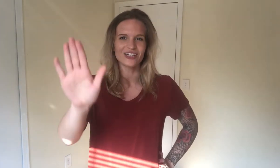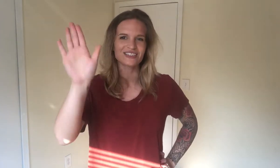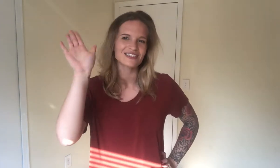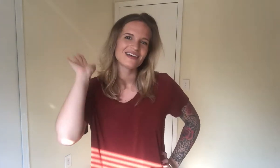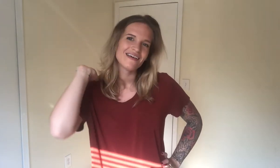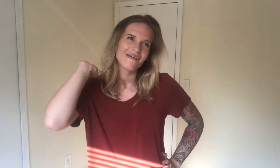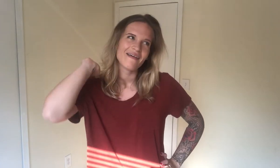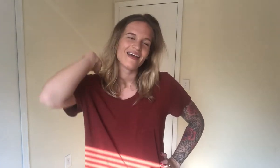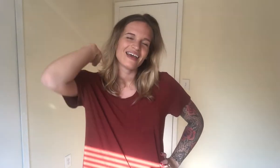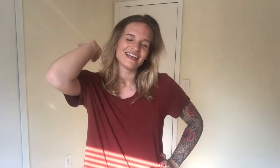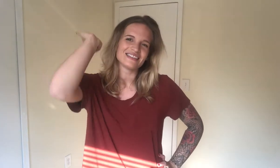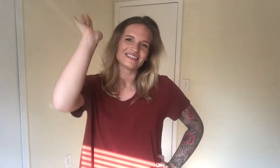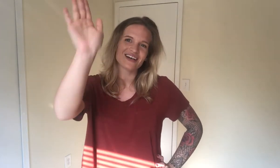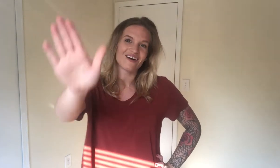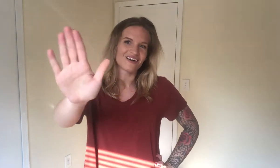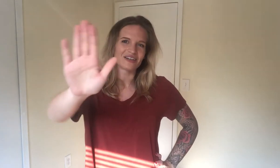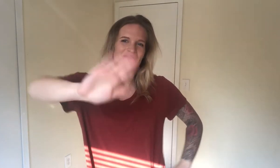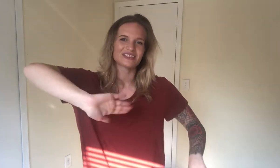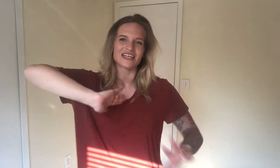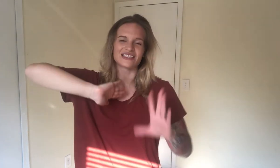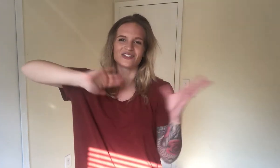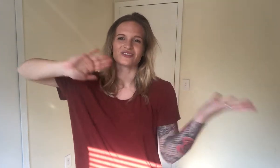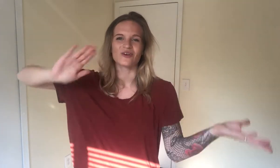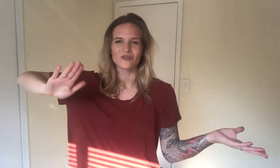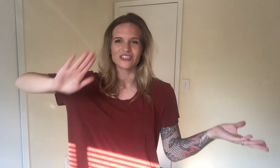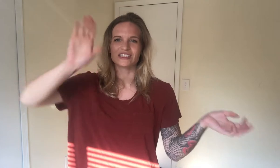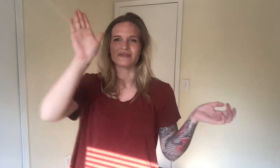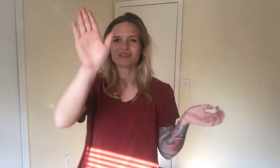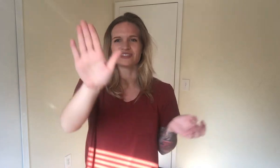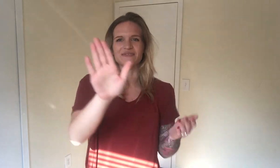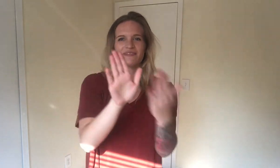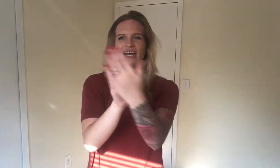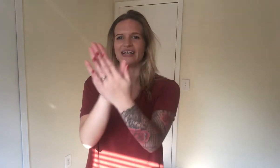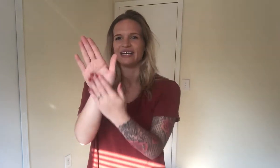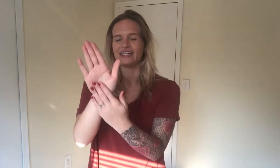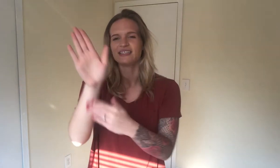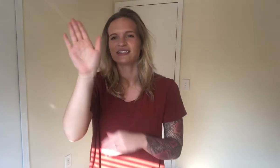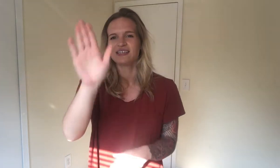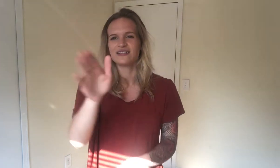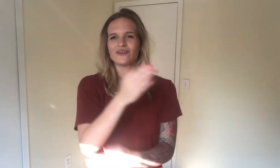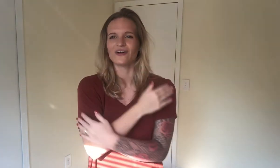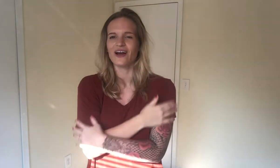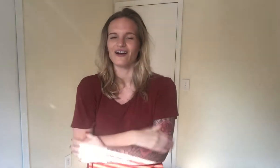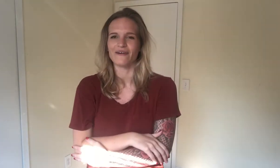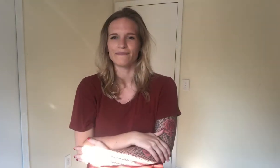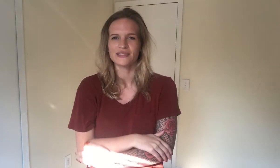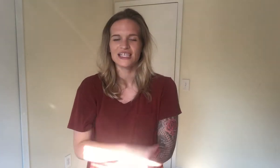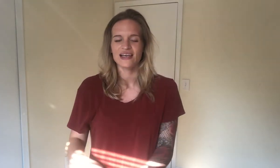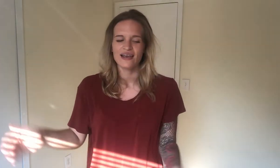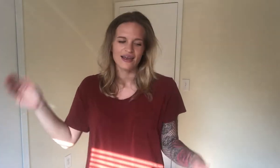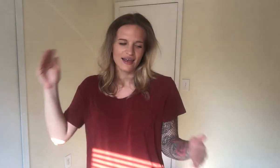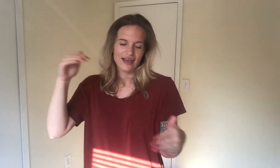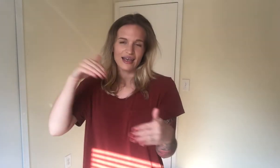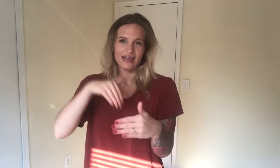yours. His arms, so that shows ownership, so it's a flat hand, your arms.